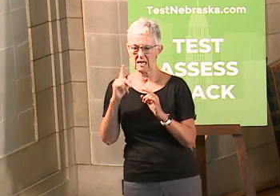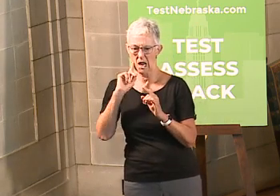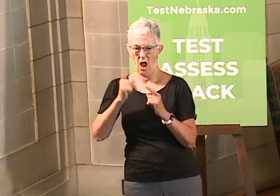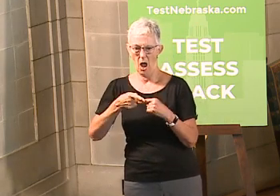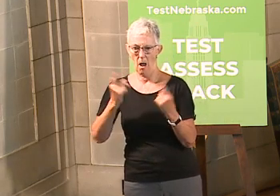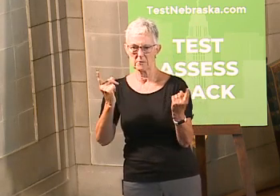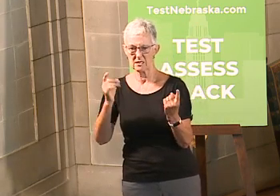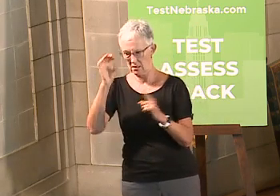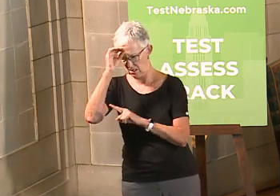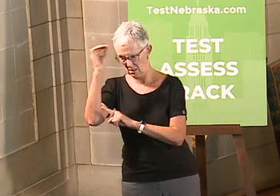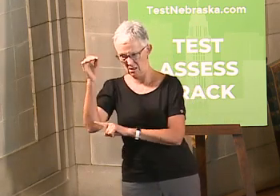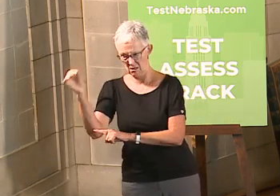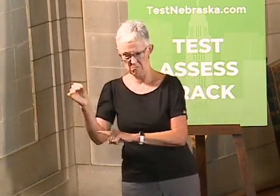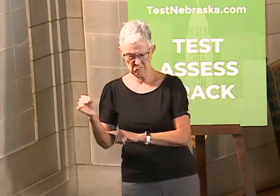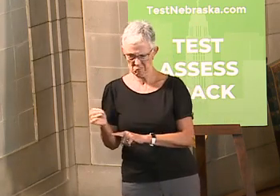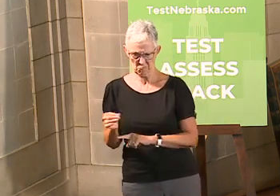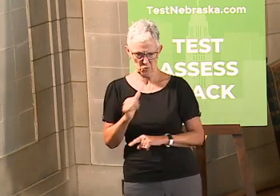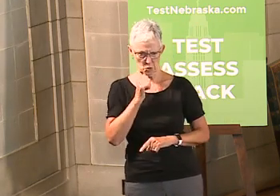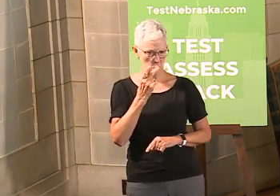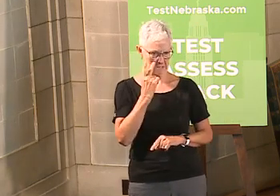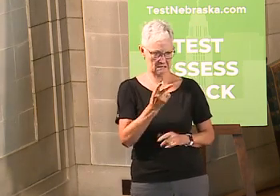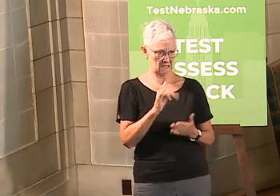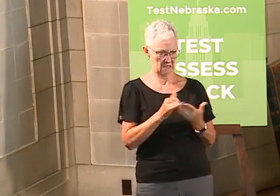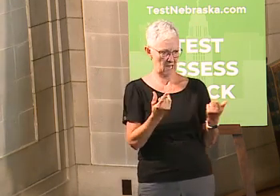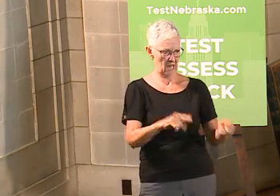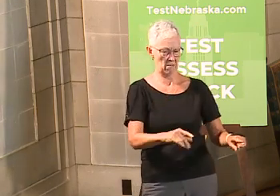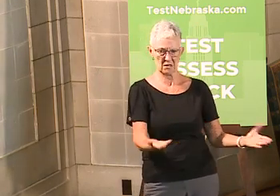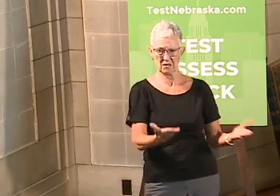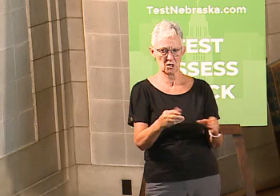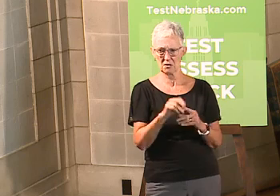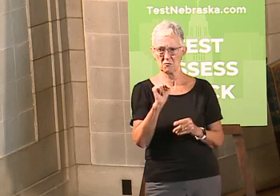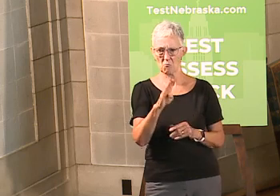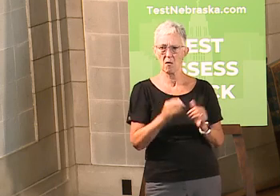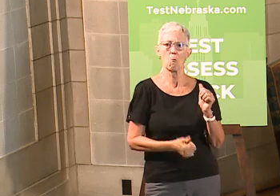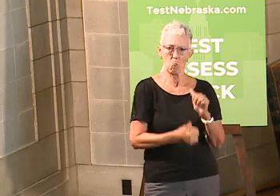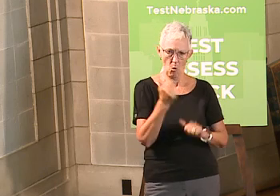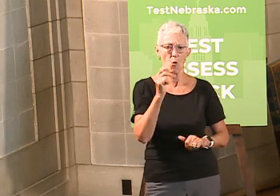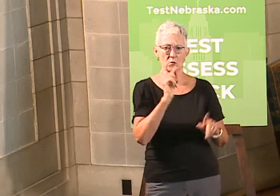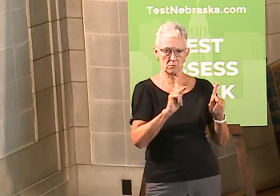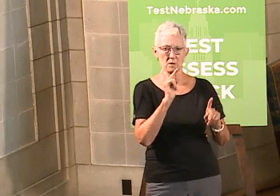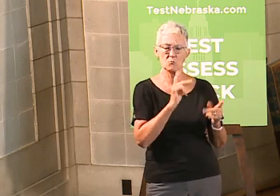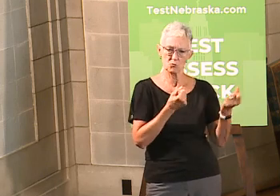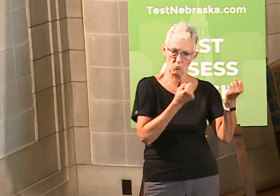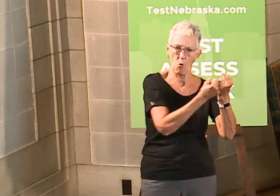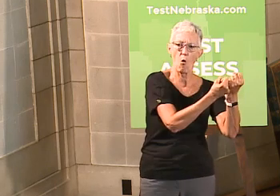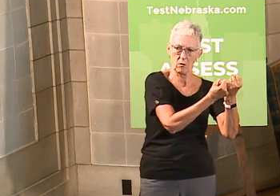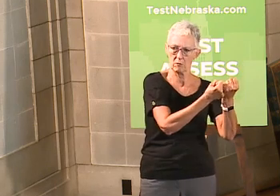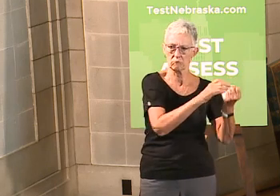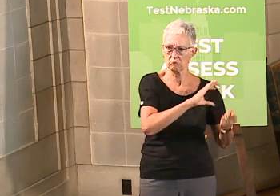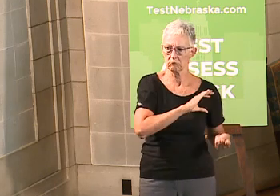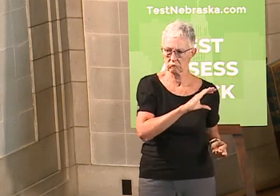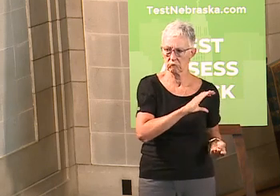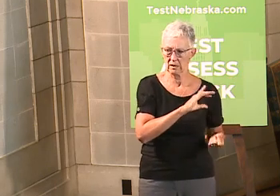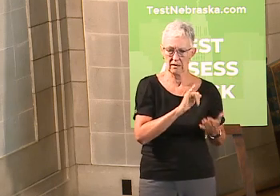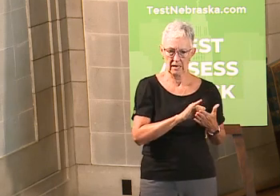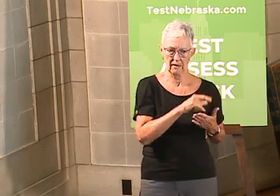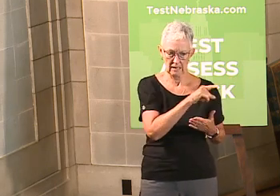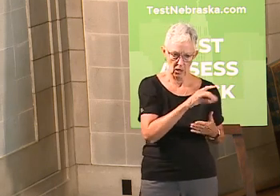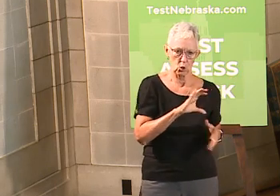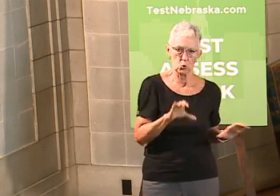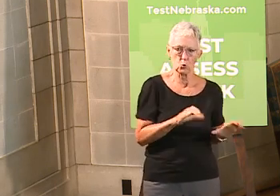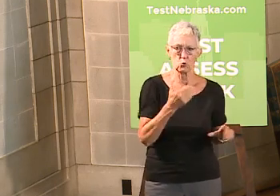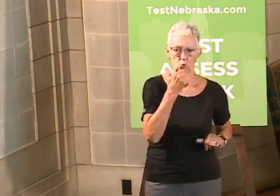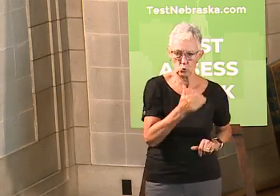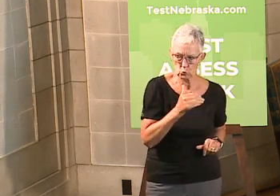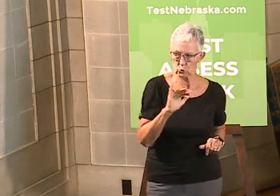necessarily see here in Nebraska, and it's certainly not what the vast majority of Nebraskans believe. They believe their law enforcement officers do a good job. They